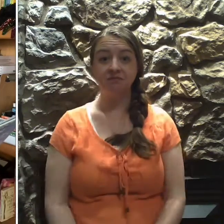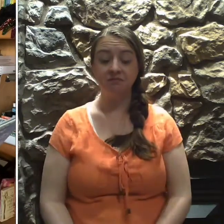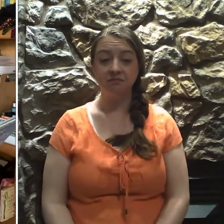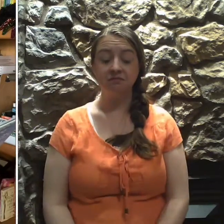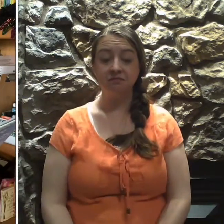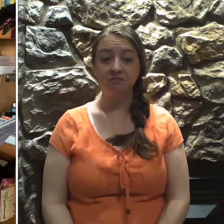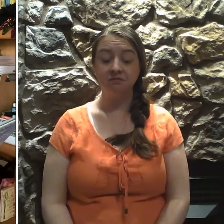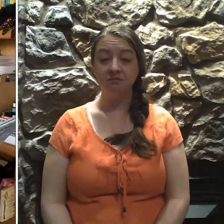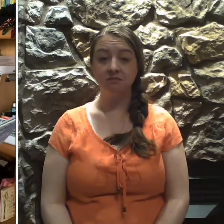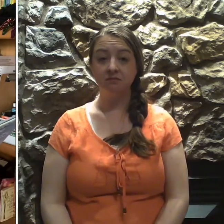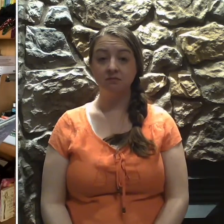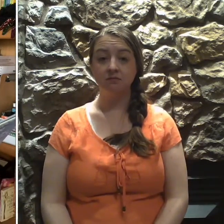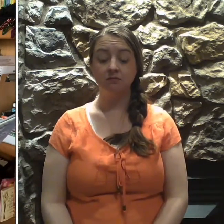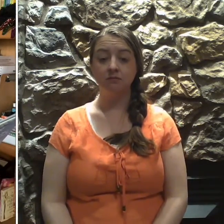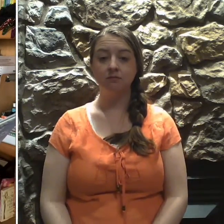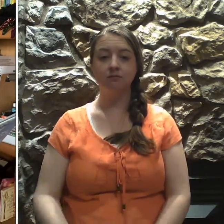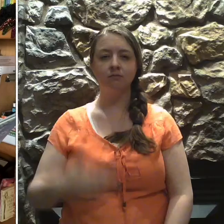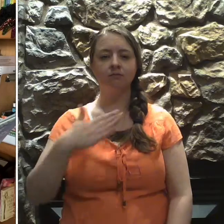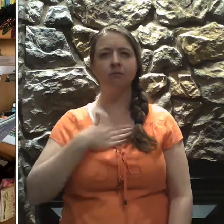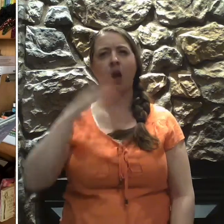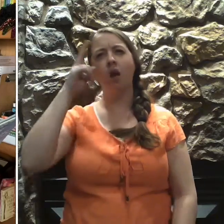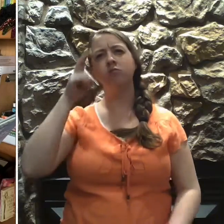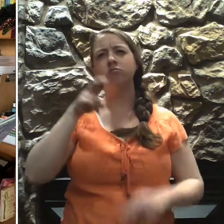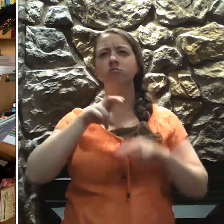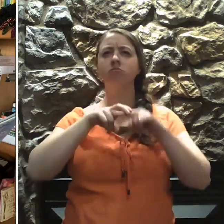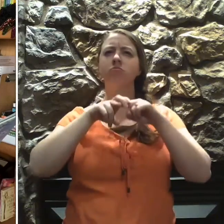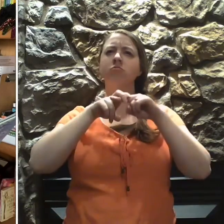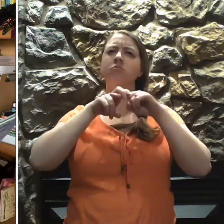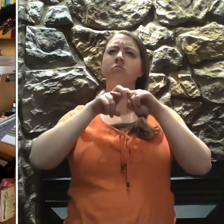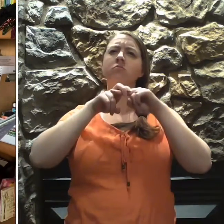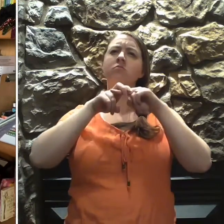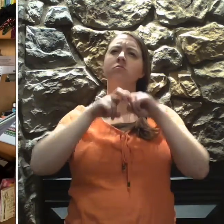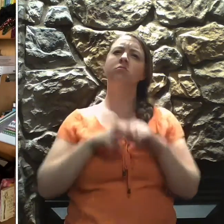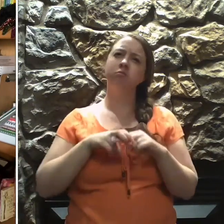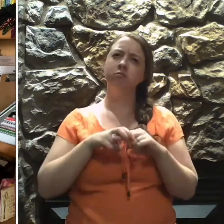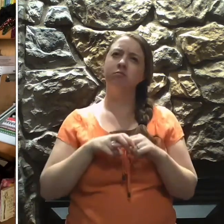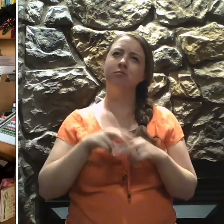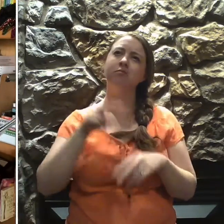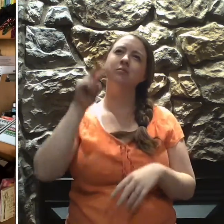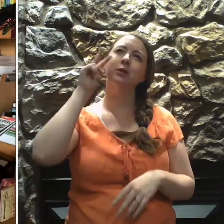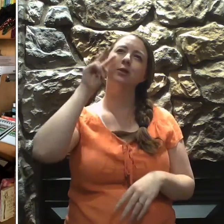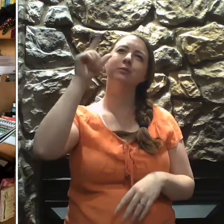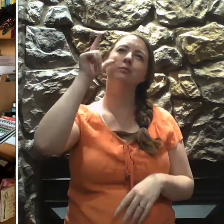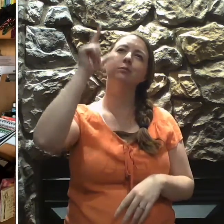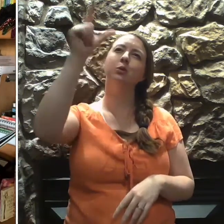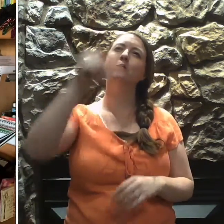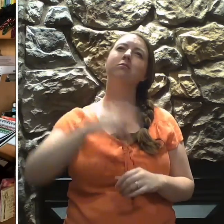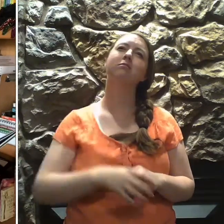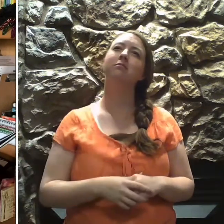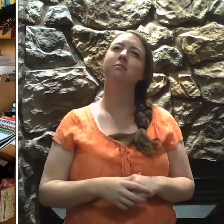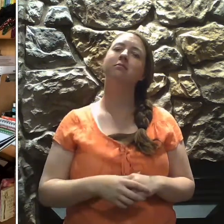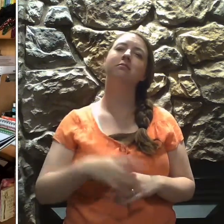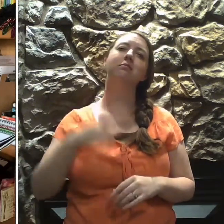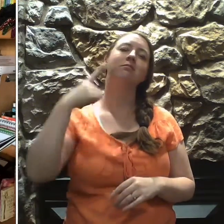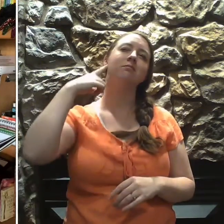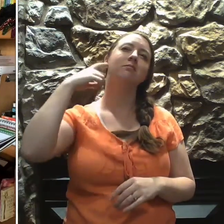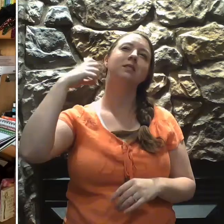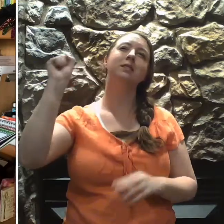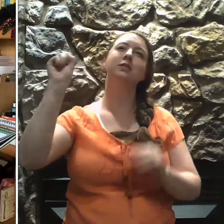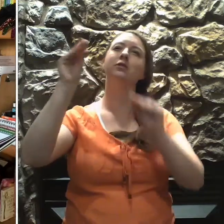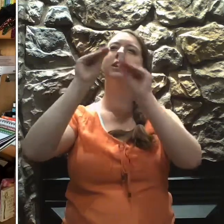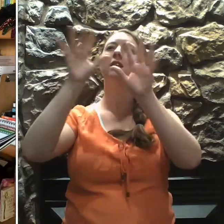My uncle sat and looked at the moon, its silvery light spilling over the